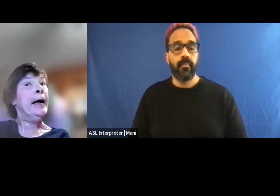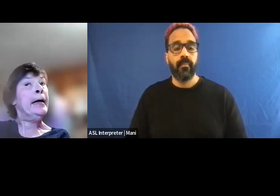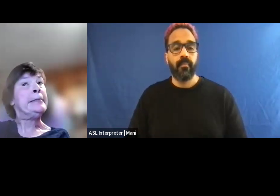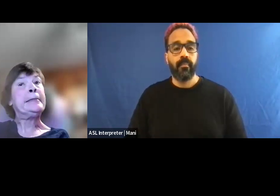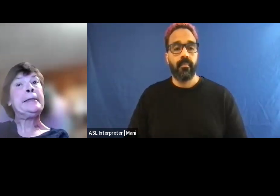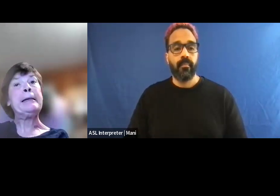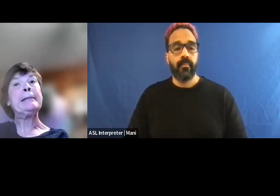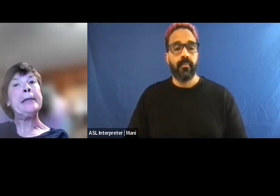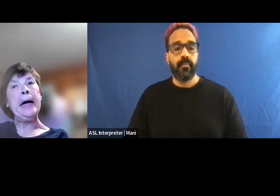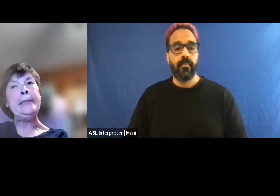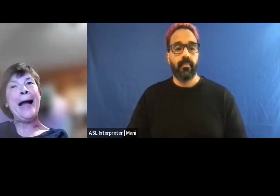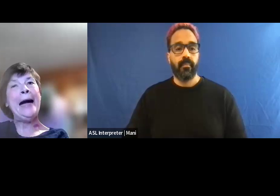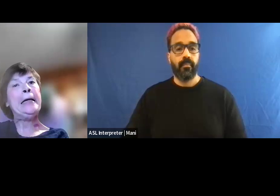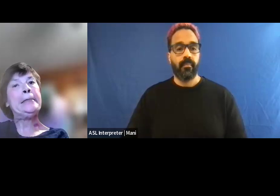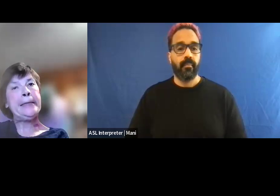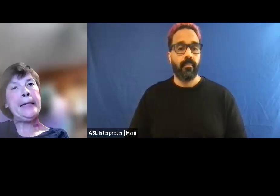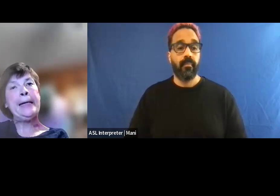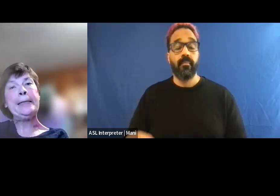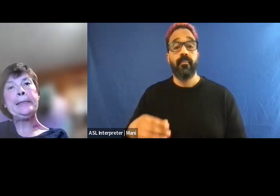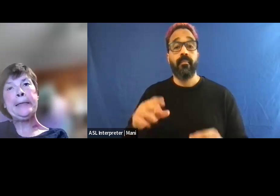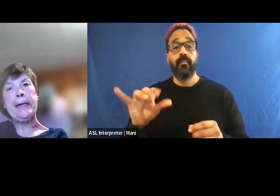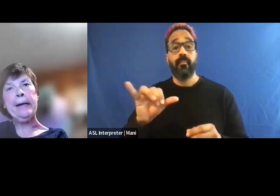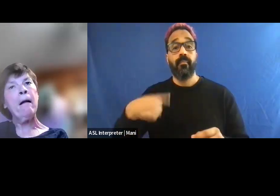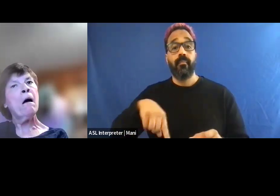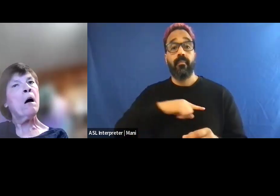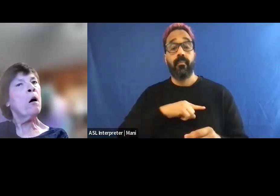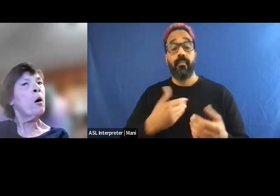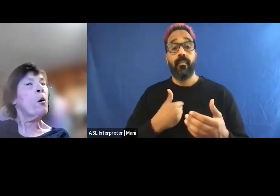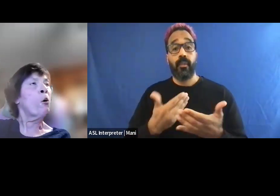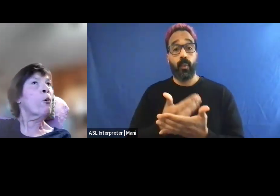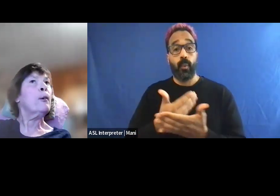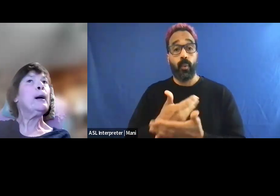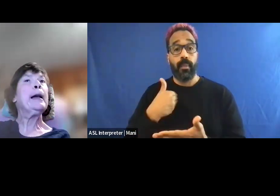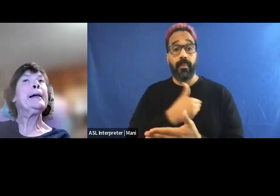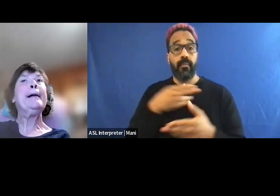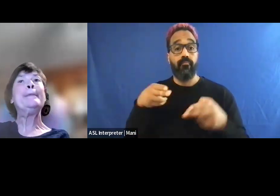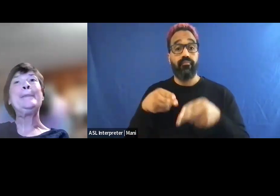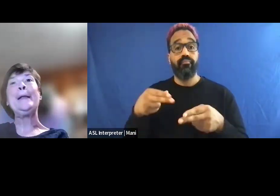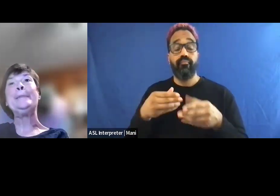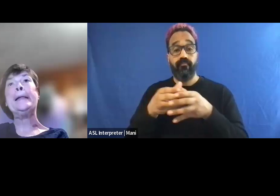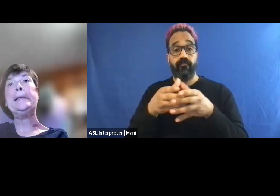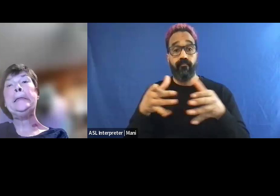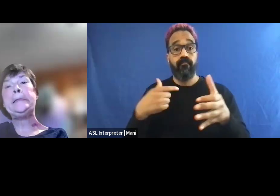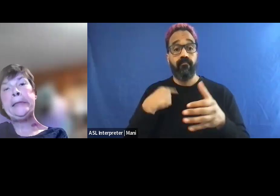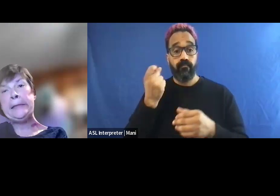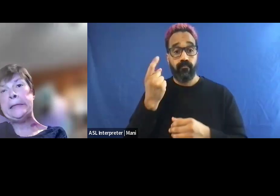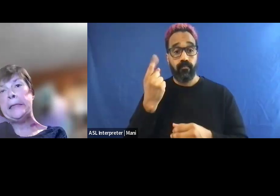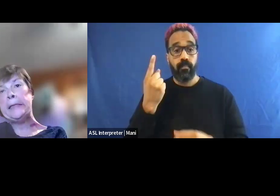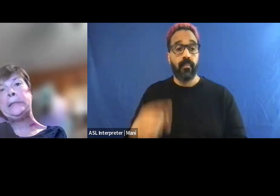that. So I'm not charity. We give people